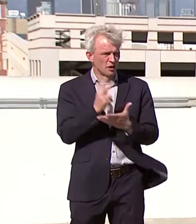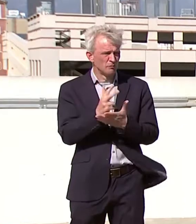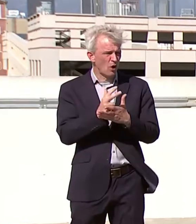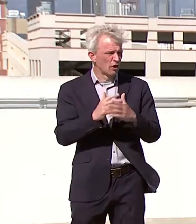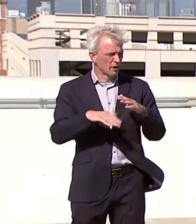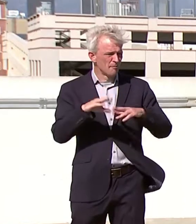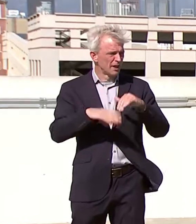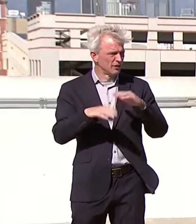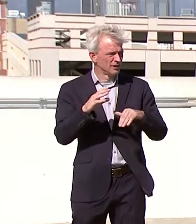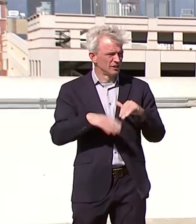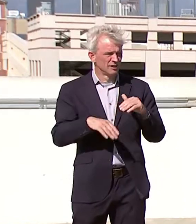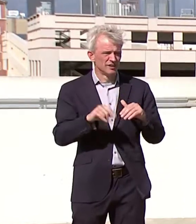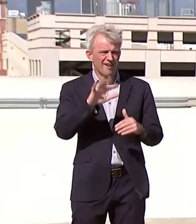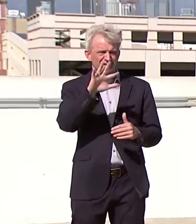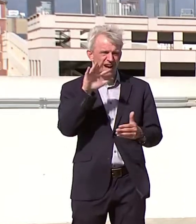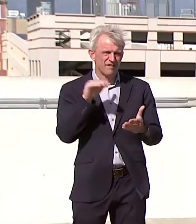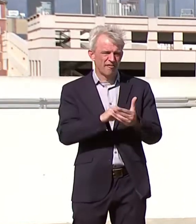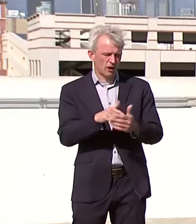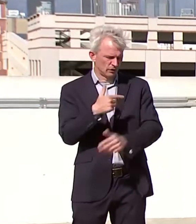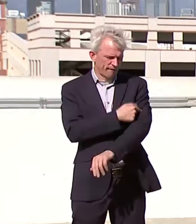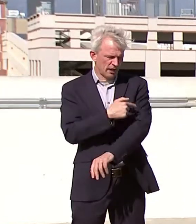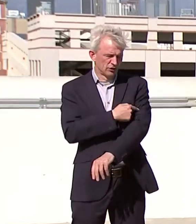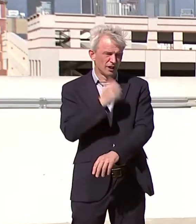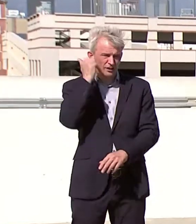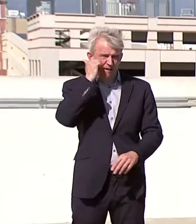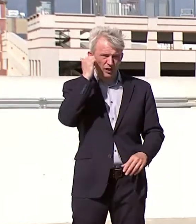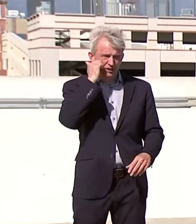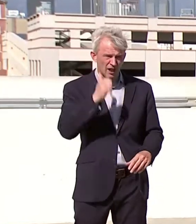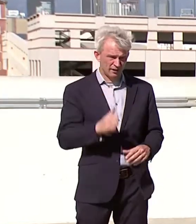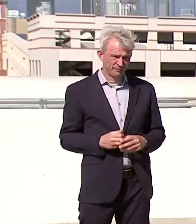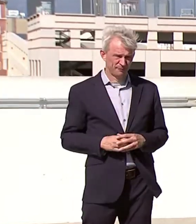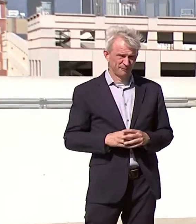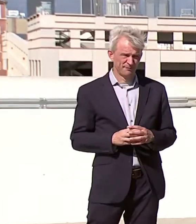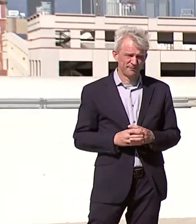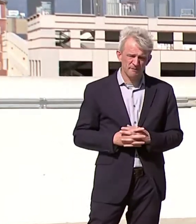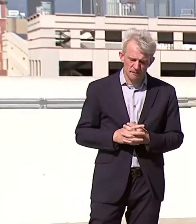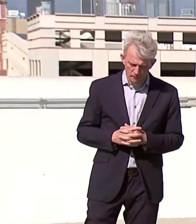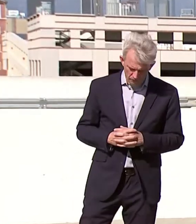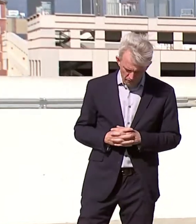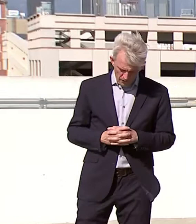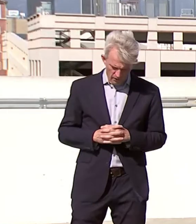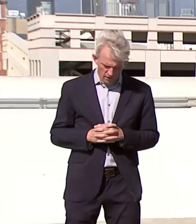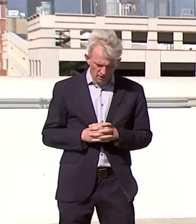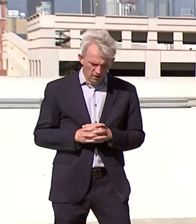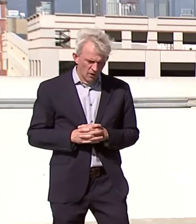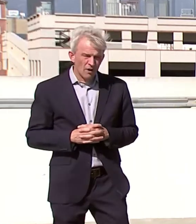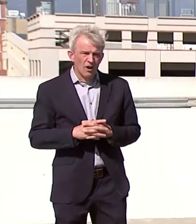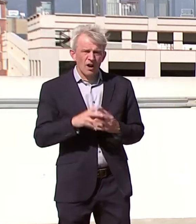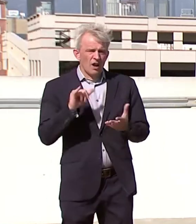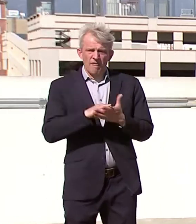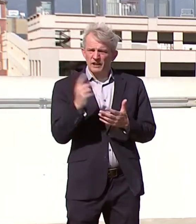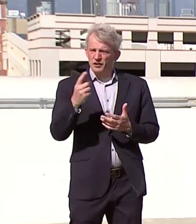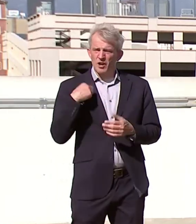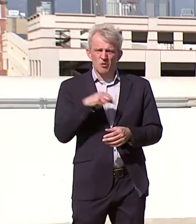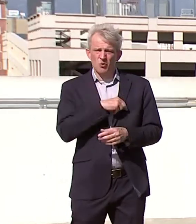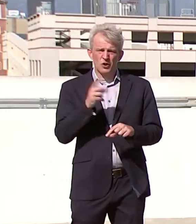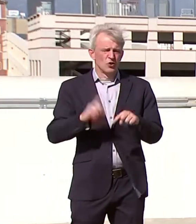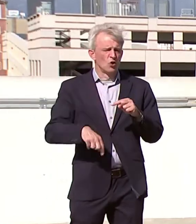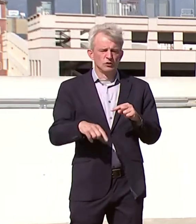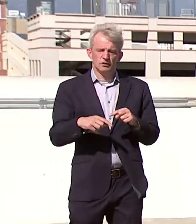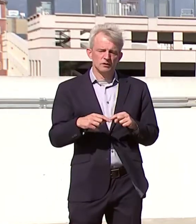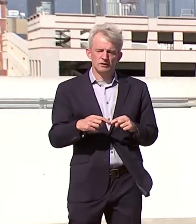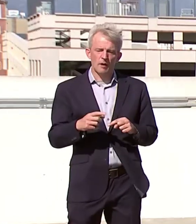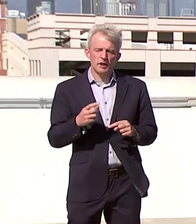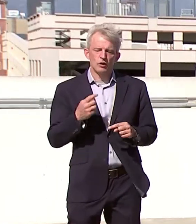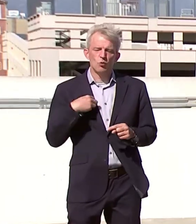and 5,000 vaccinations a day. So that is something we've been just could have dreamed about before, and to see